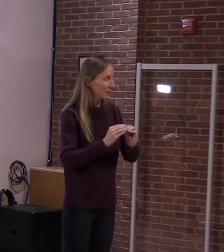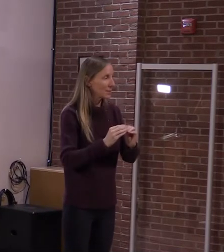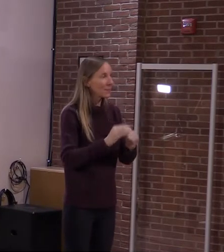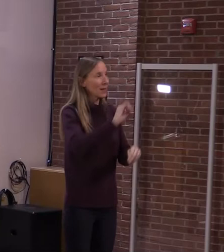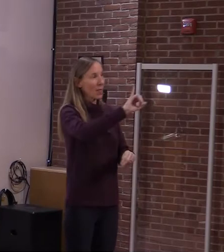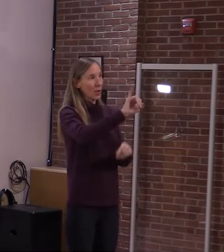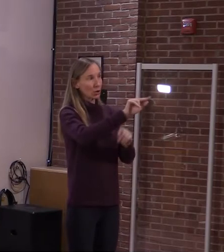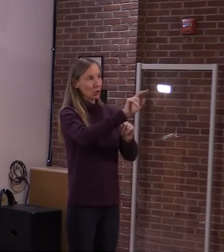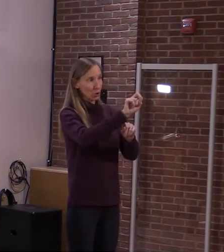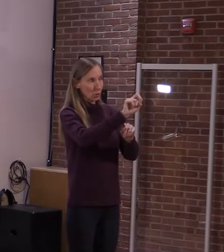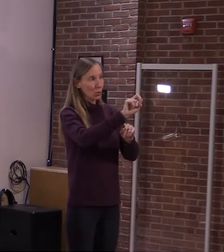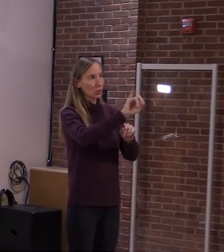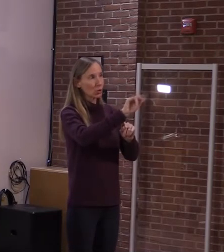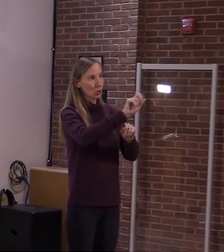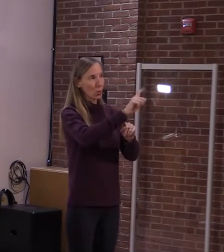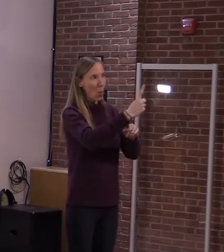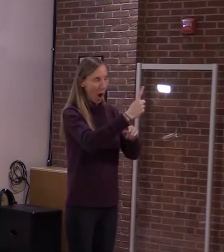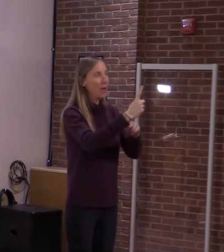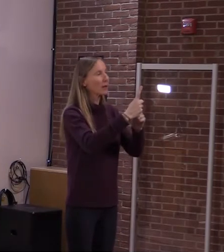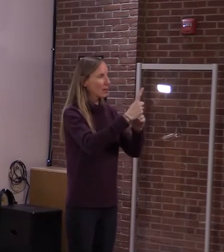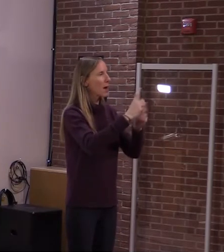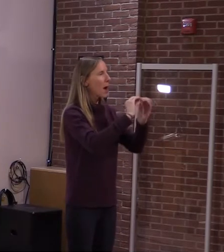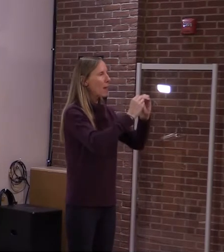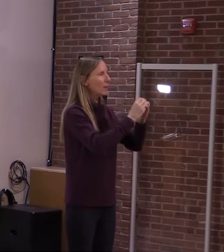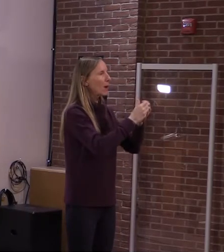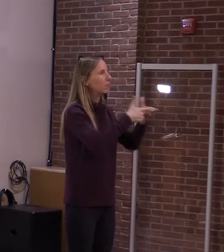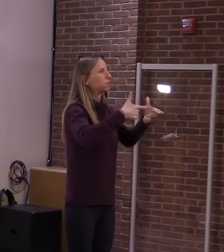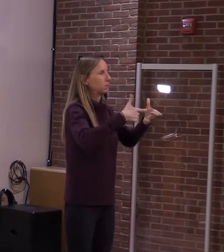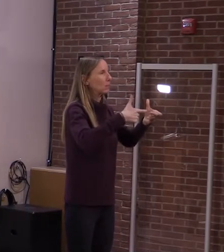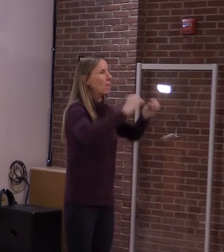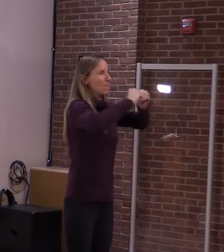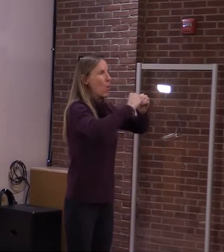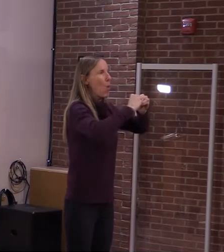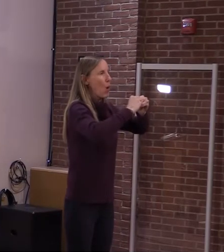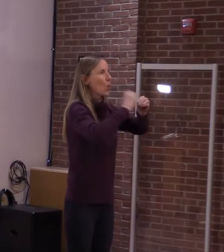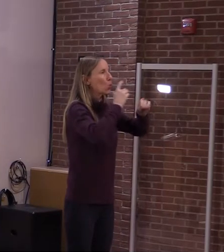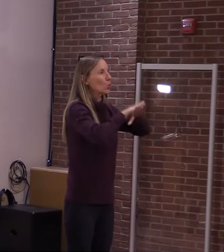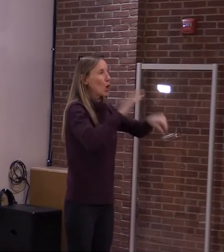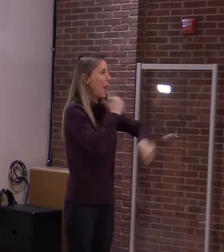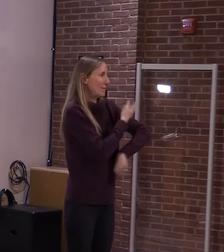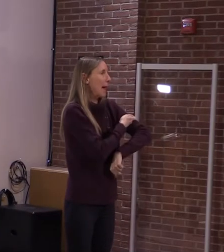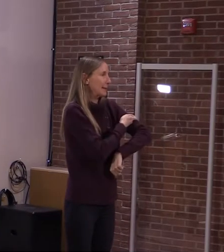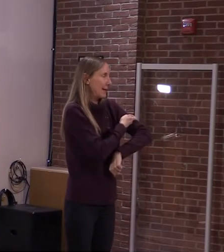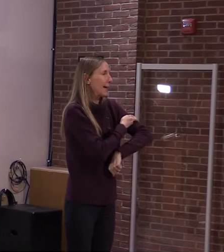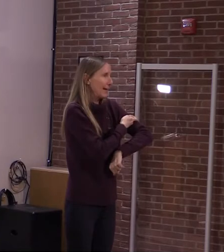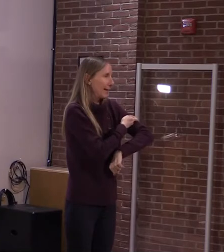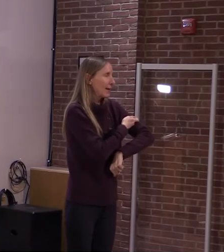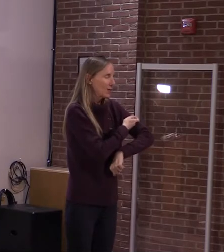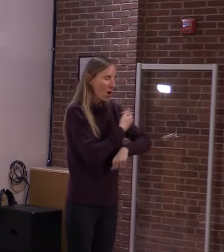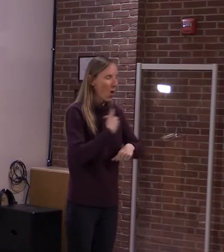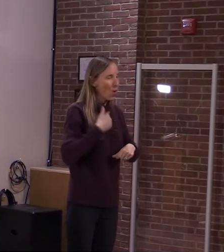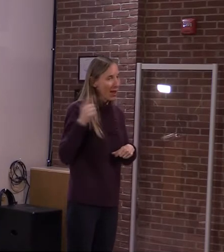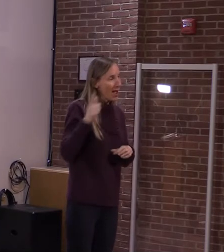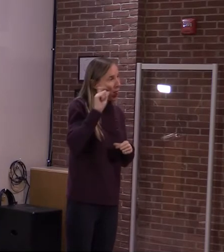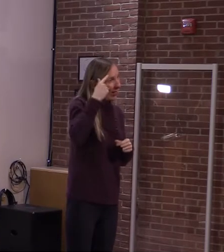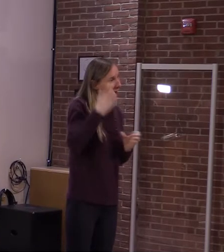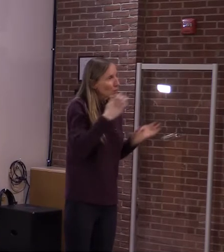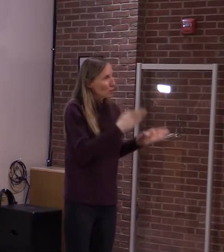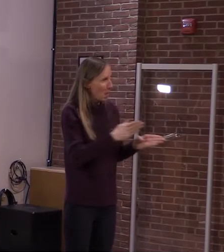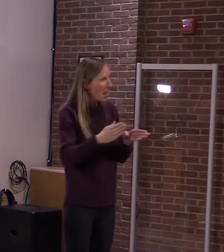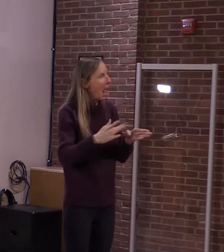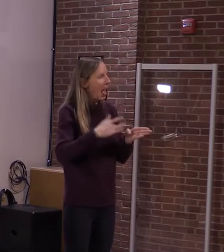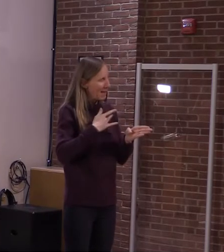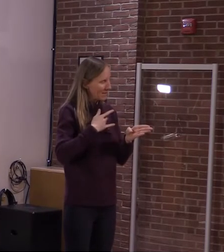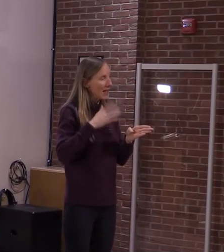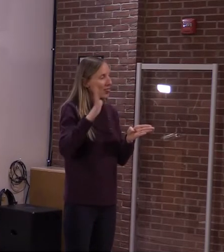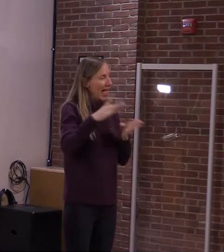after June 1, the numbers expand up from there. So I'm optimistic that the Vermont Forward plan, our guidance that falls under it,